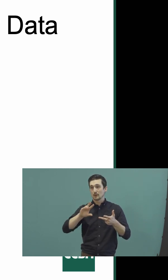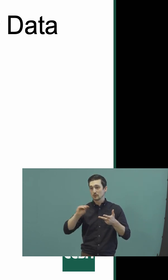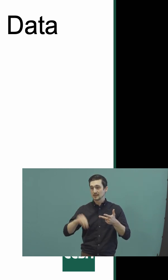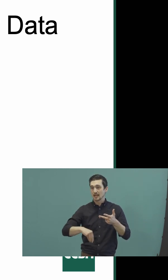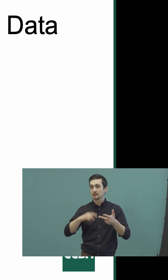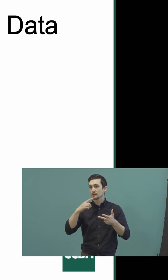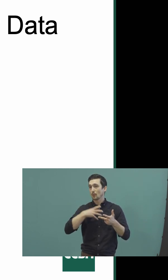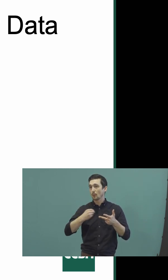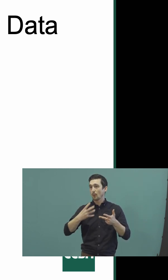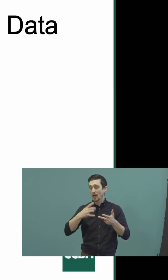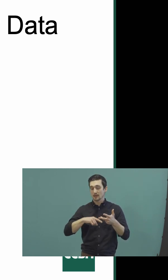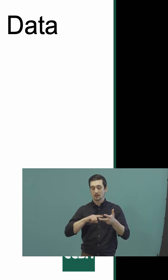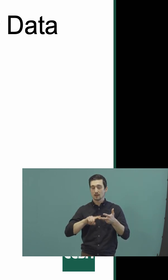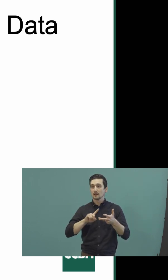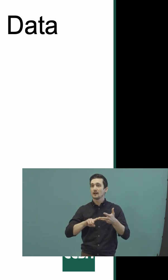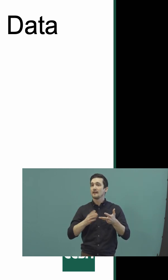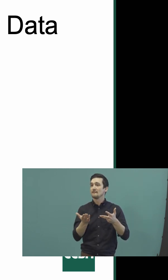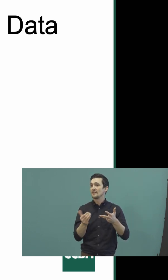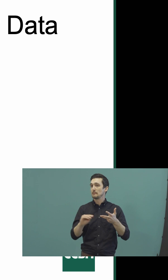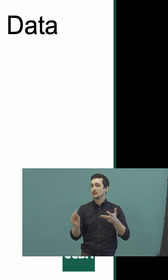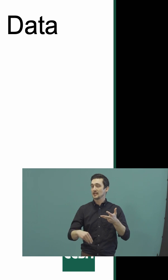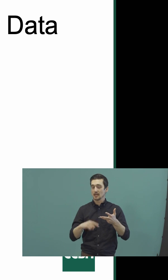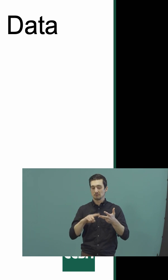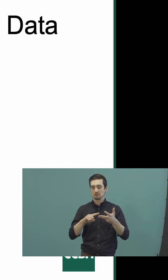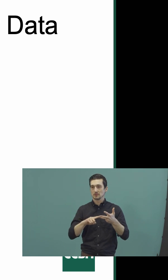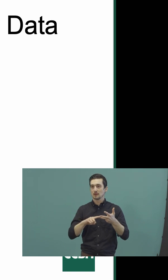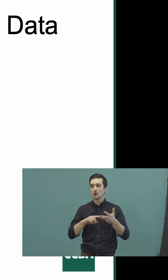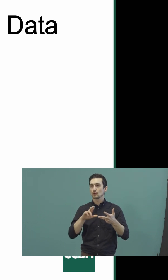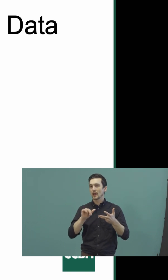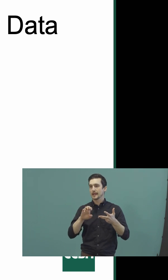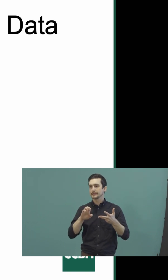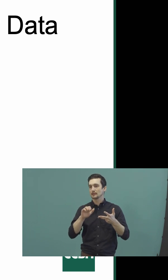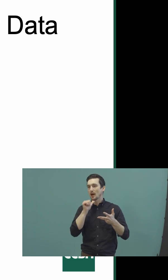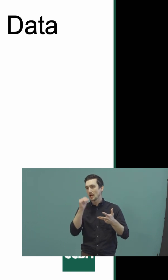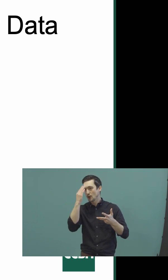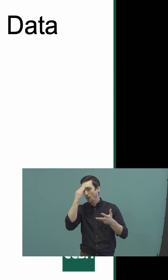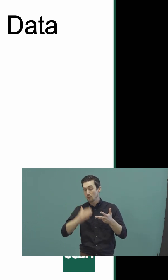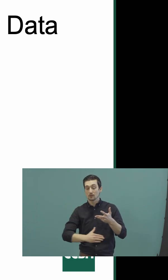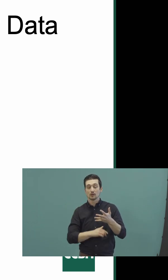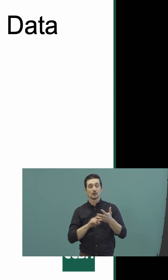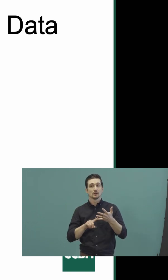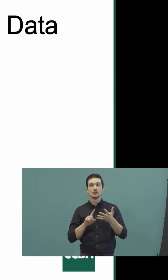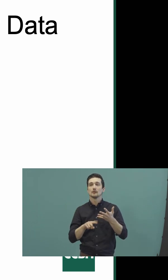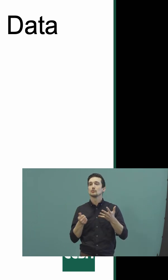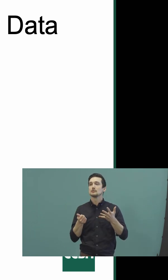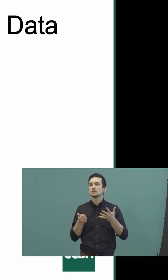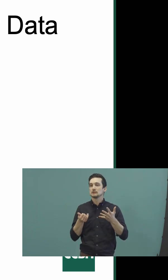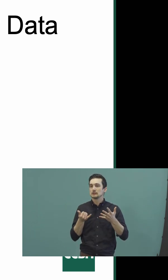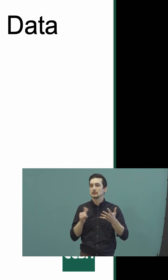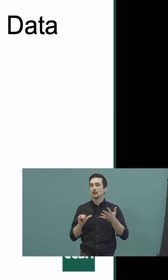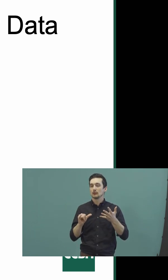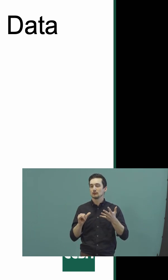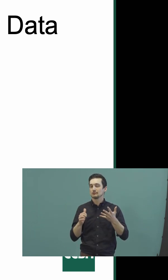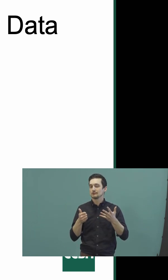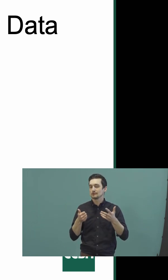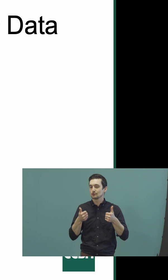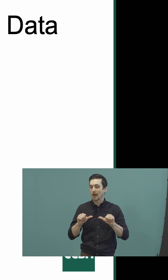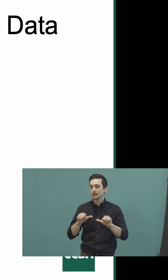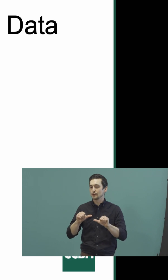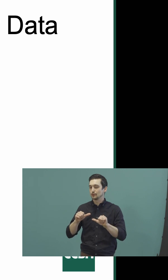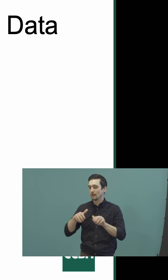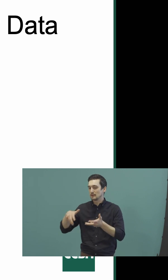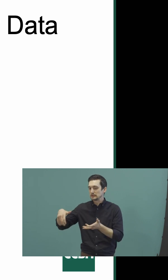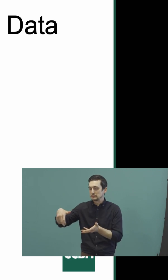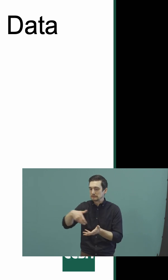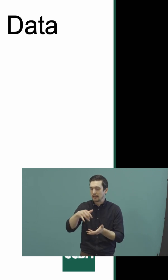white, 15% for whom race was unknown. And we're still trying to obtain that information